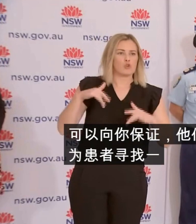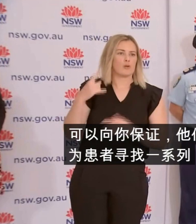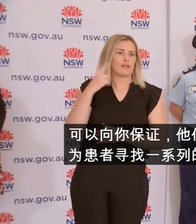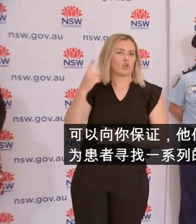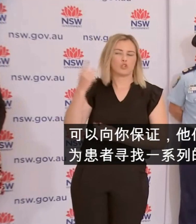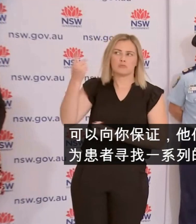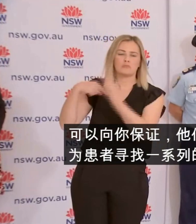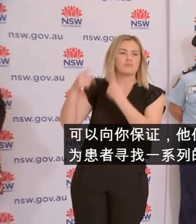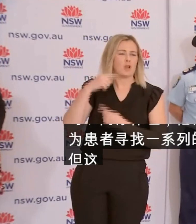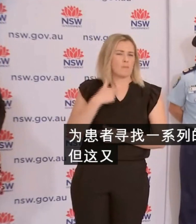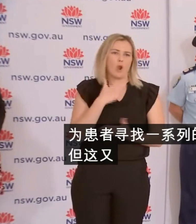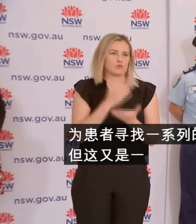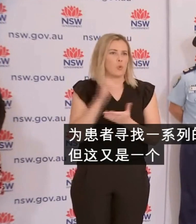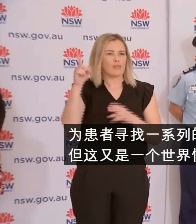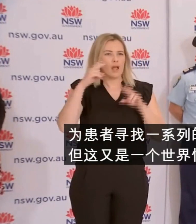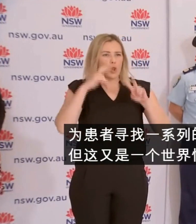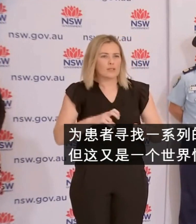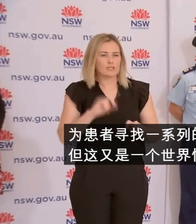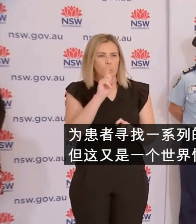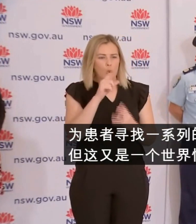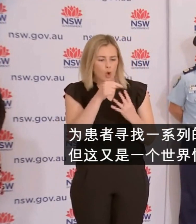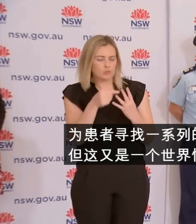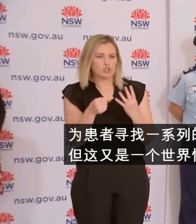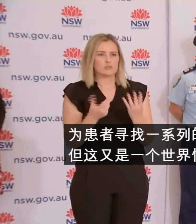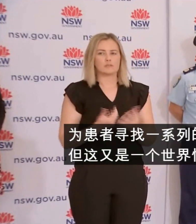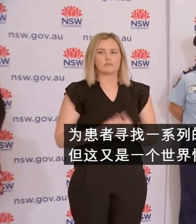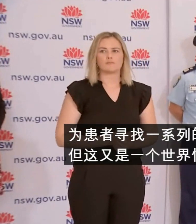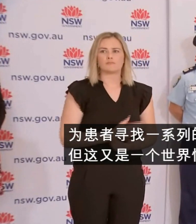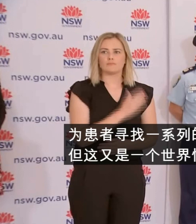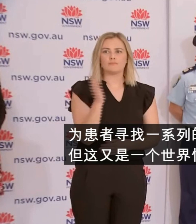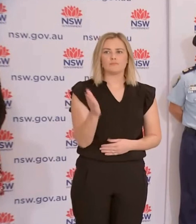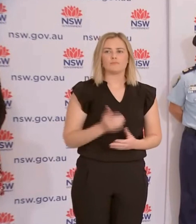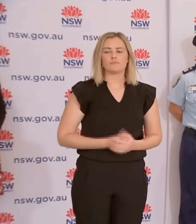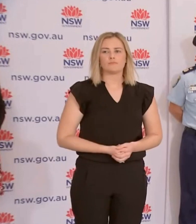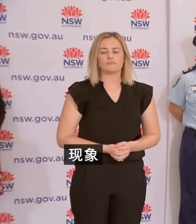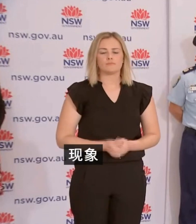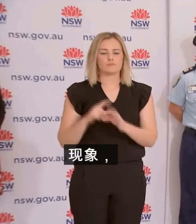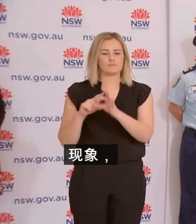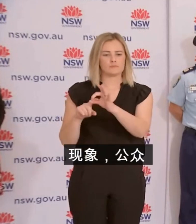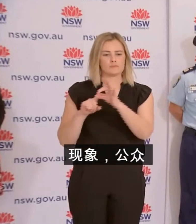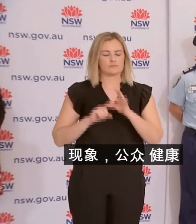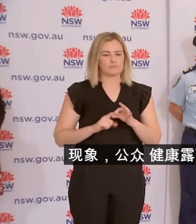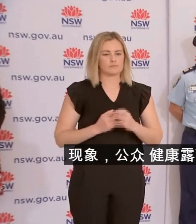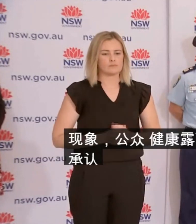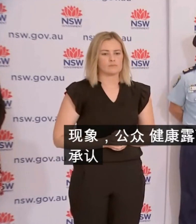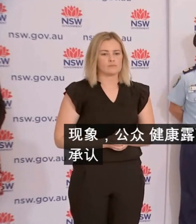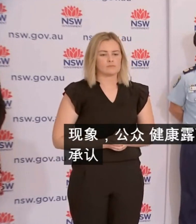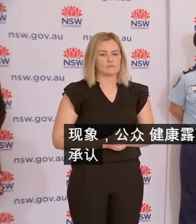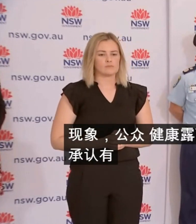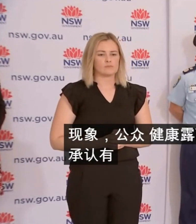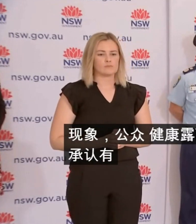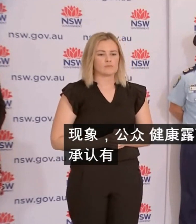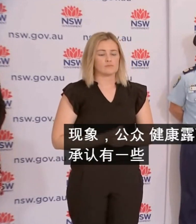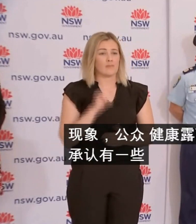whole range of treatments for patients. But again, that's a worldwide phenomenon. Lucy? Is the decision to revise the public health orders an